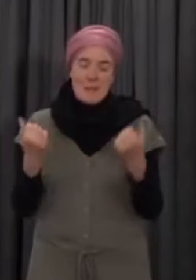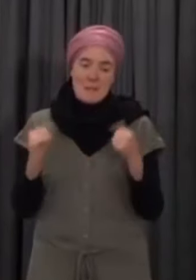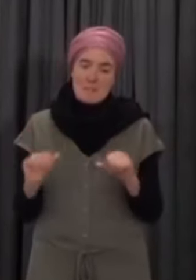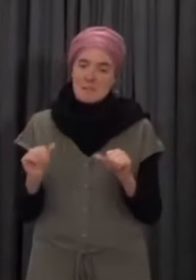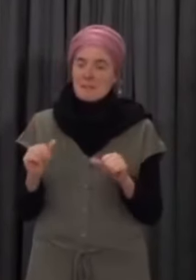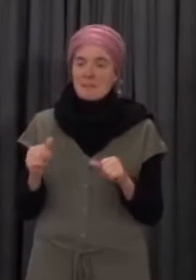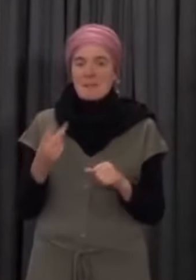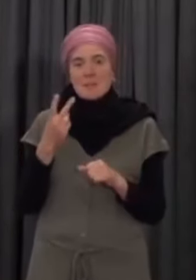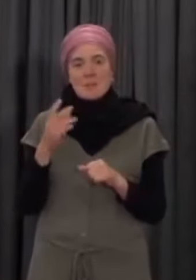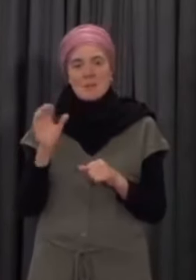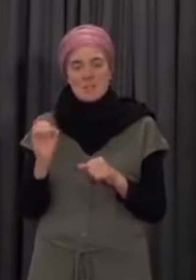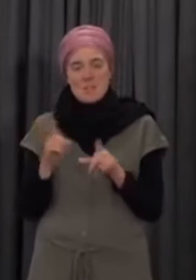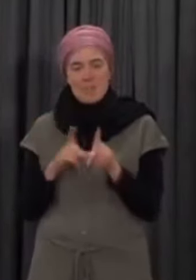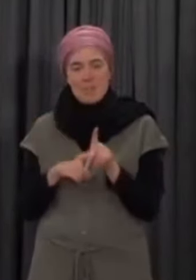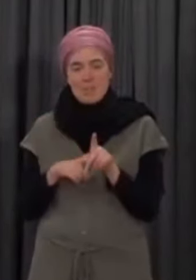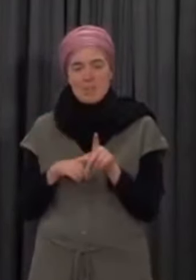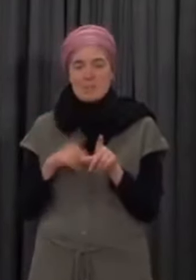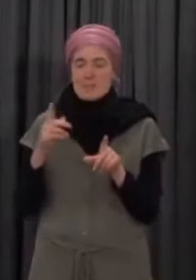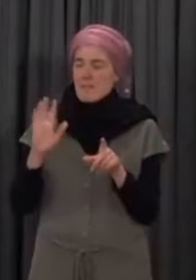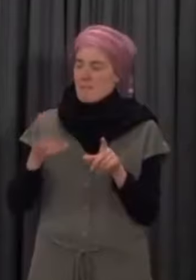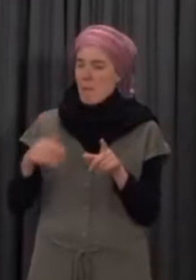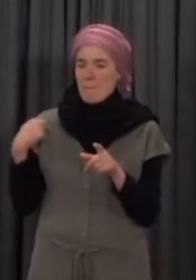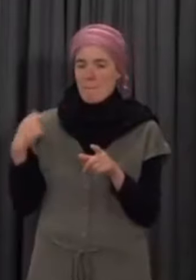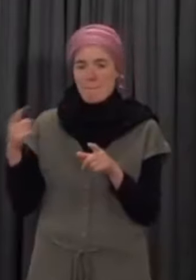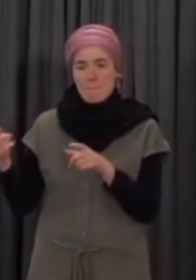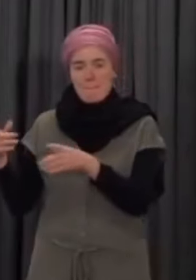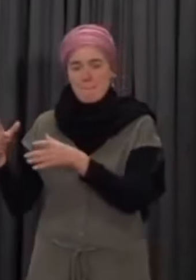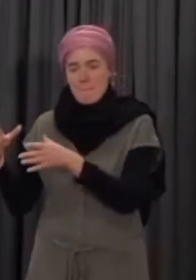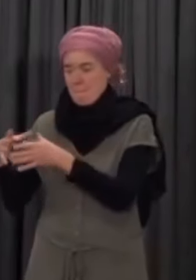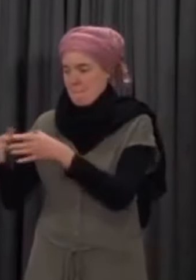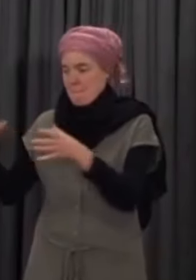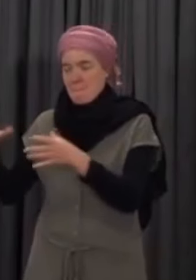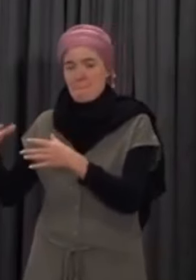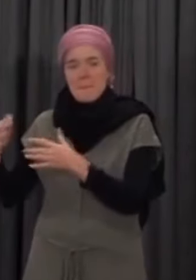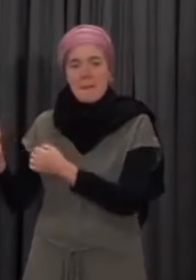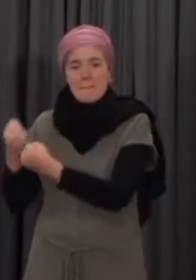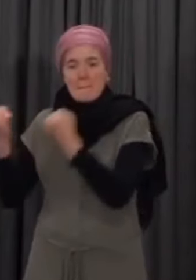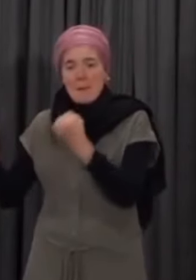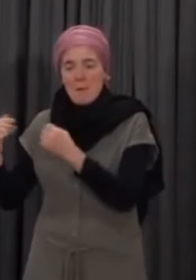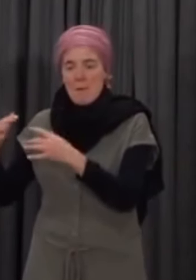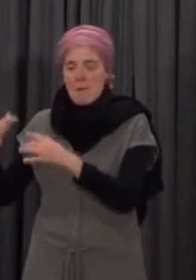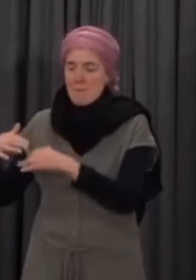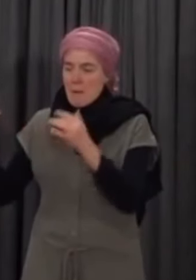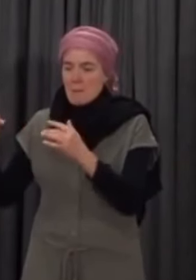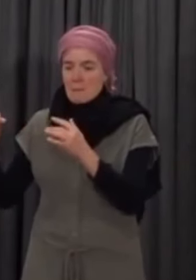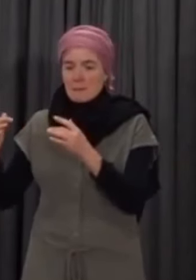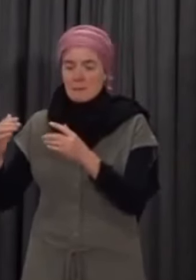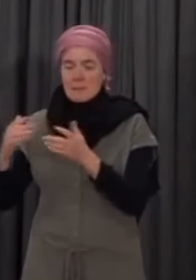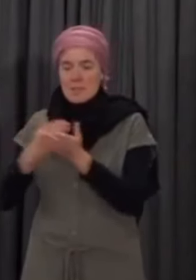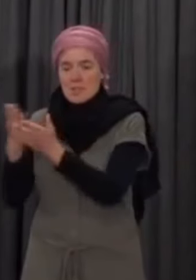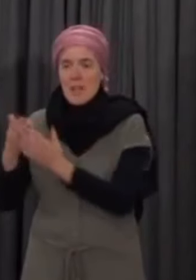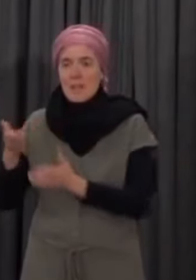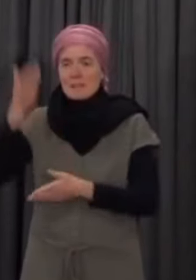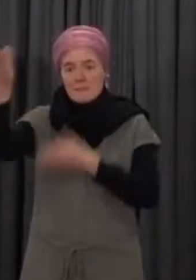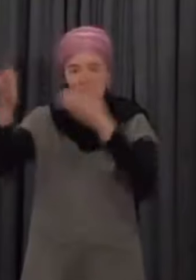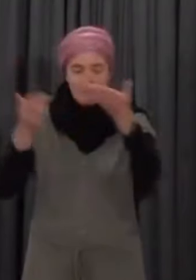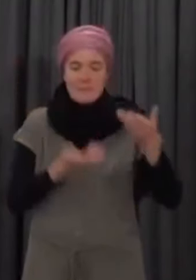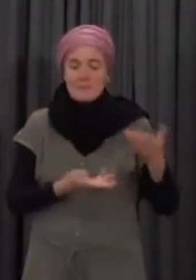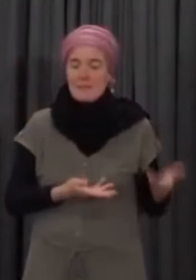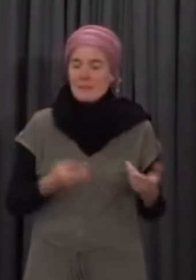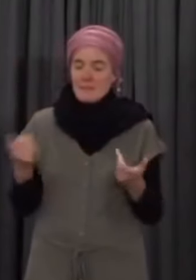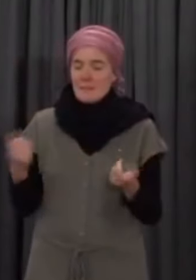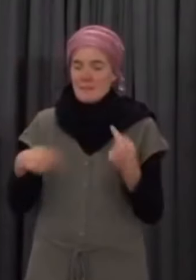in Scotland or Northern Ireland or Wales calibrate their approach to meet the needs of their particular circumstances and